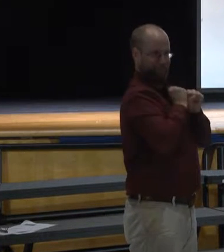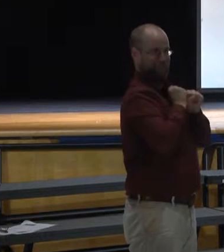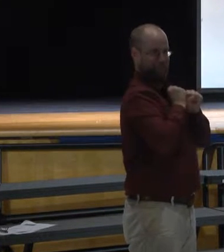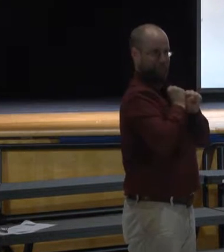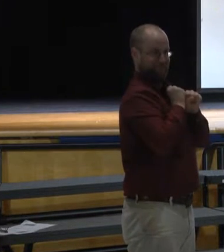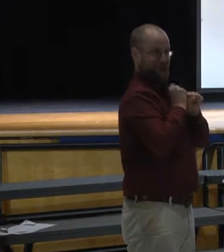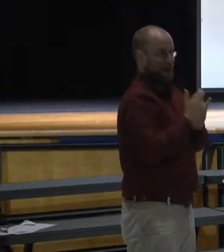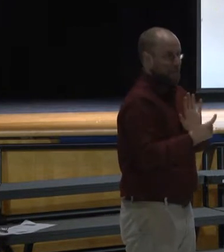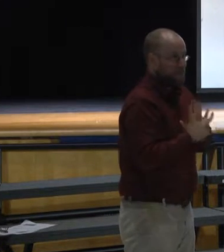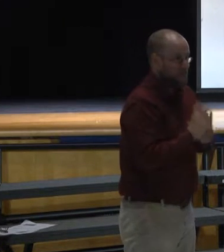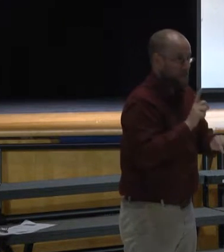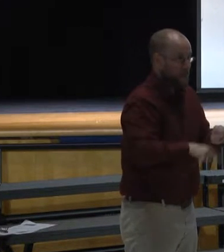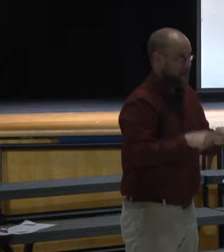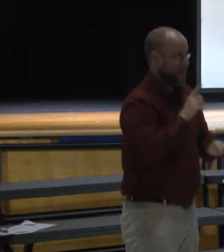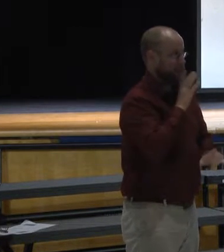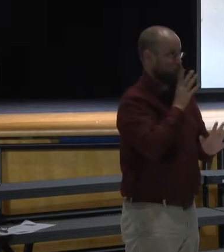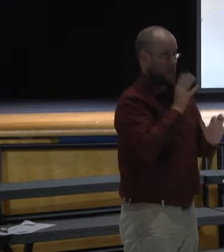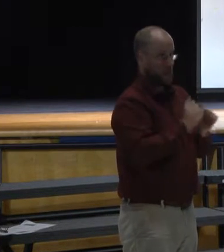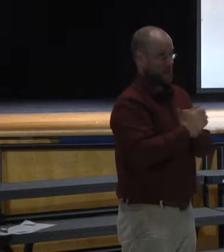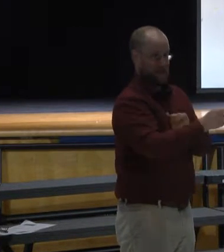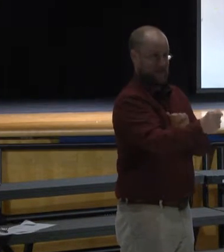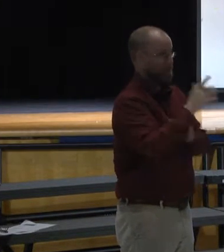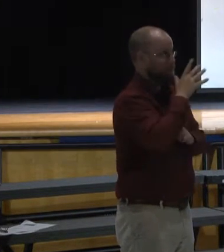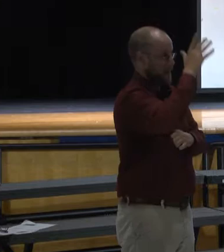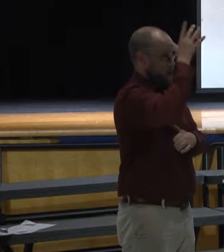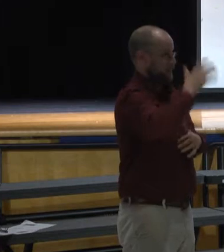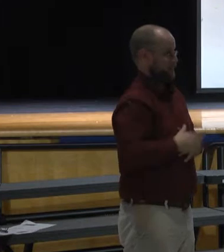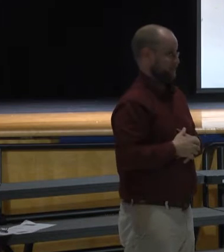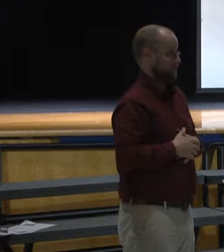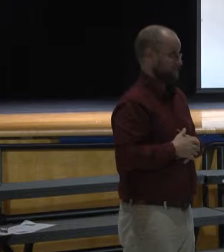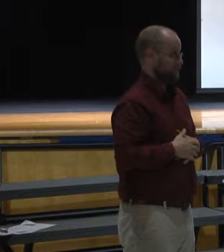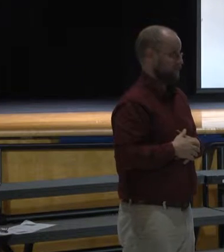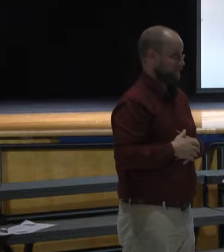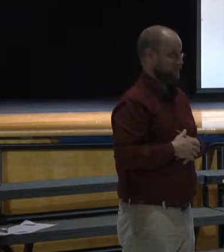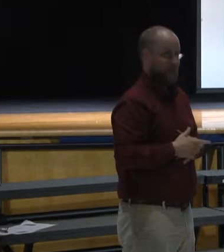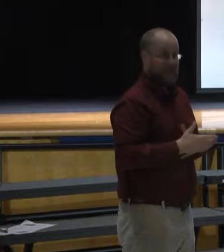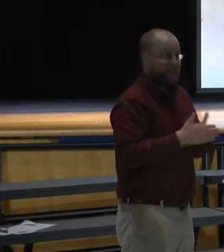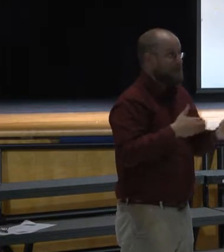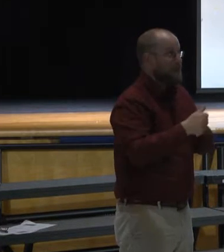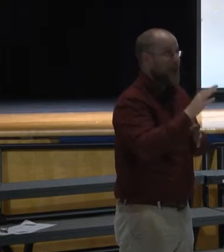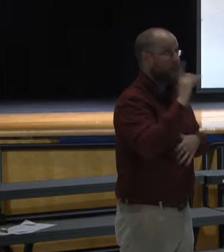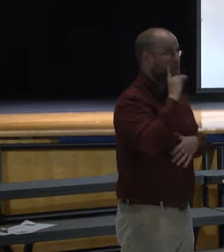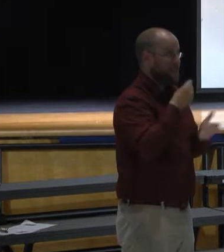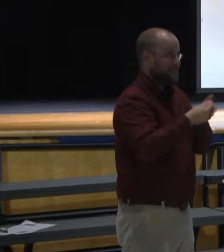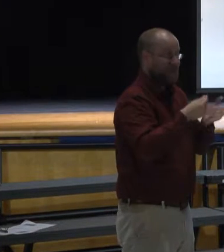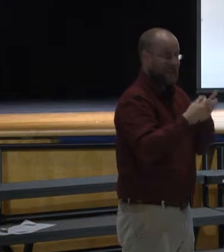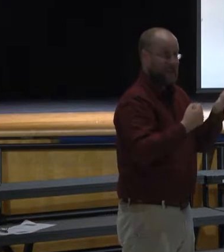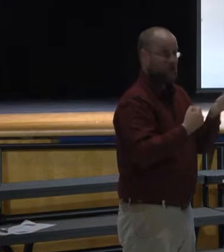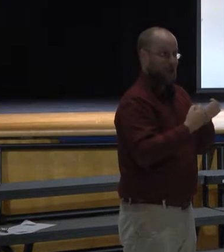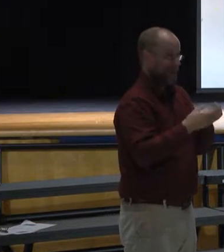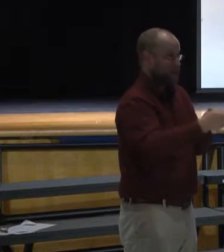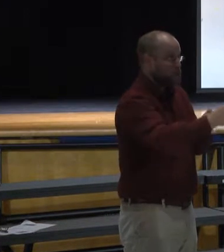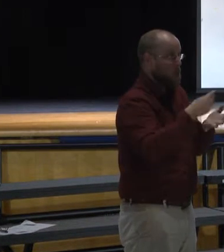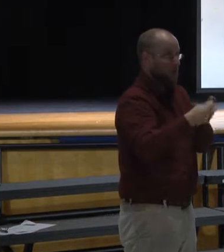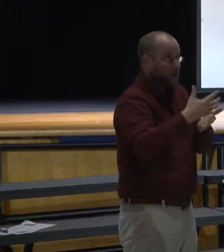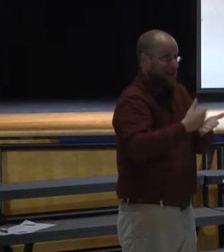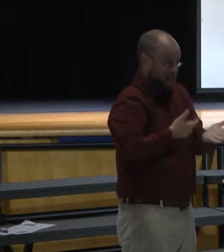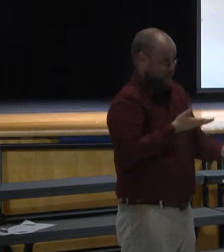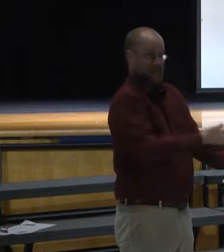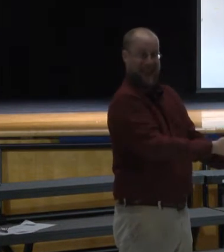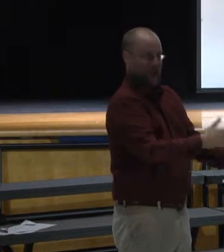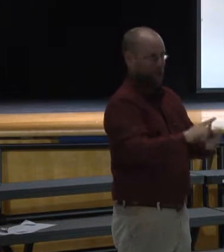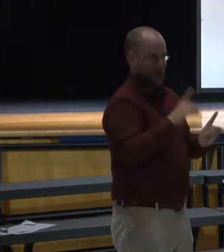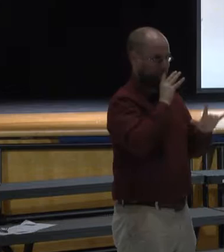parent, even in the financial aid office, and it has all your income on it. So I know at a couple schools, ours included,